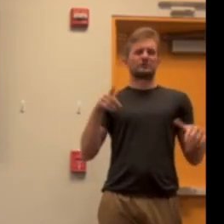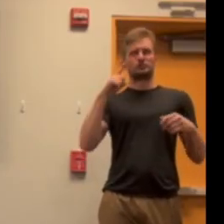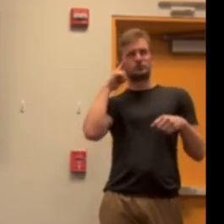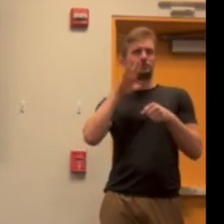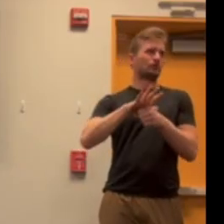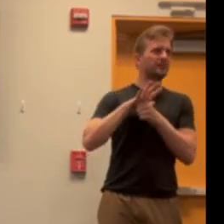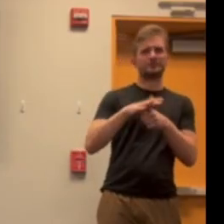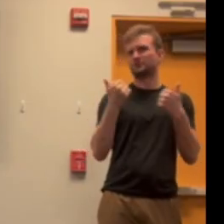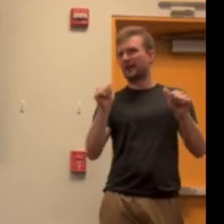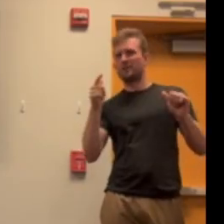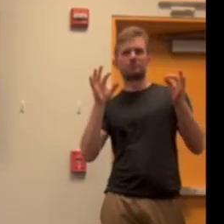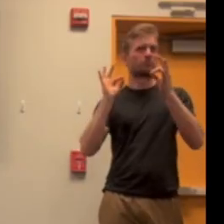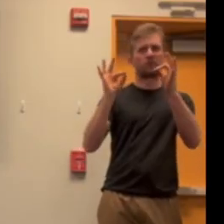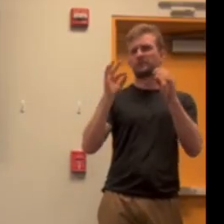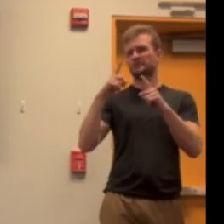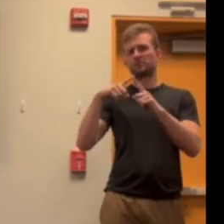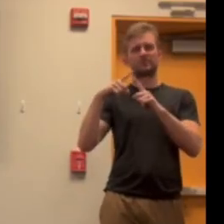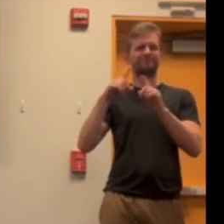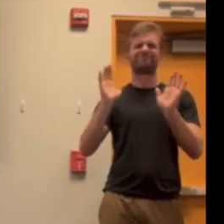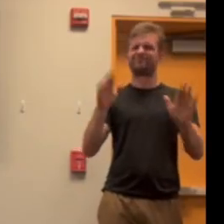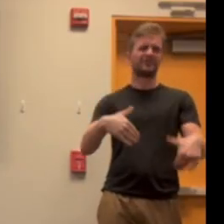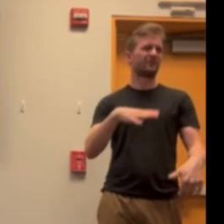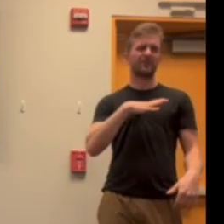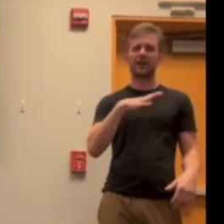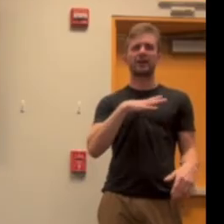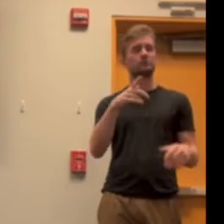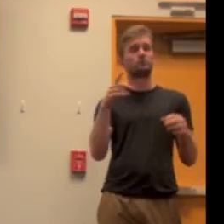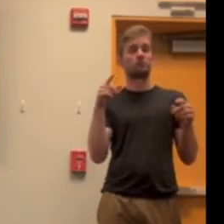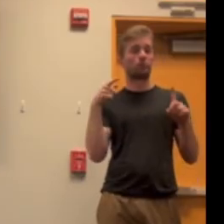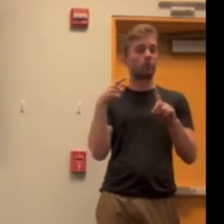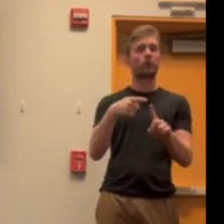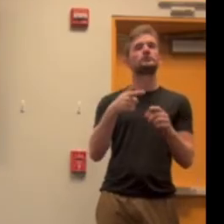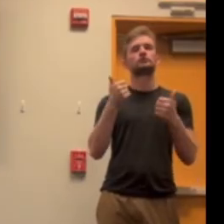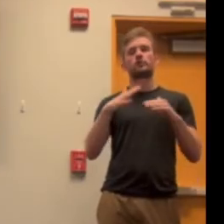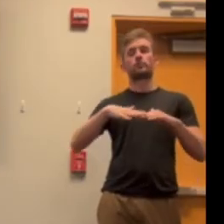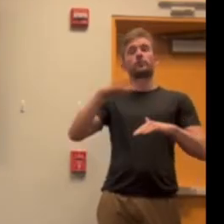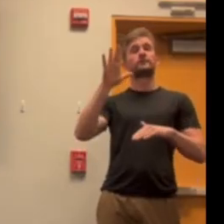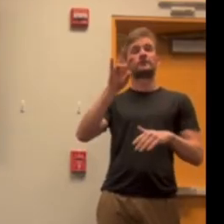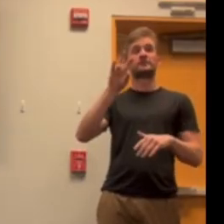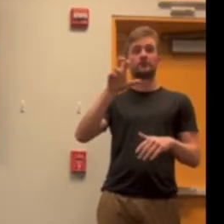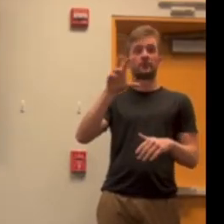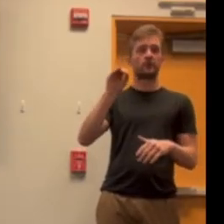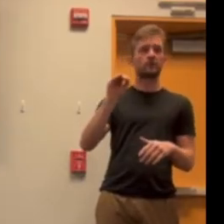get above really 730, then you're in pretty good shape. 750, to be